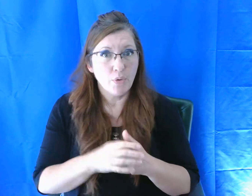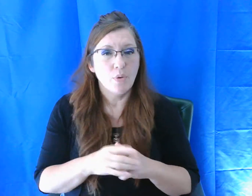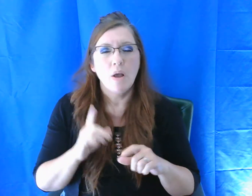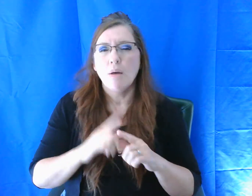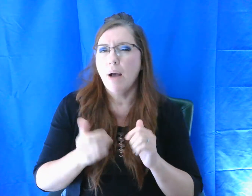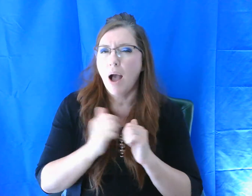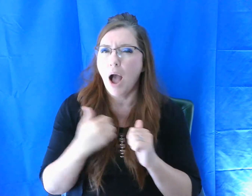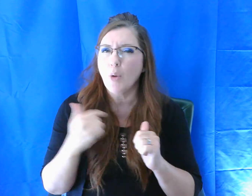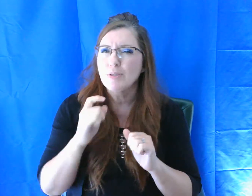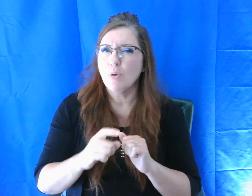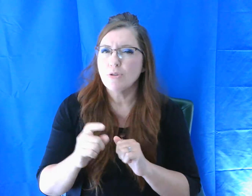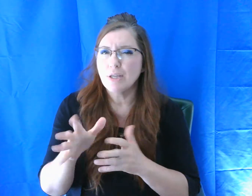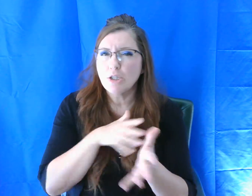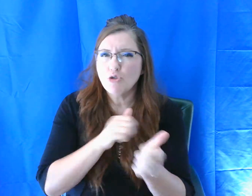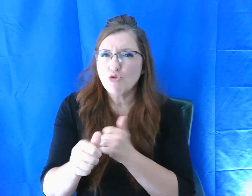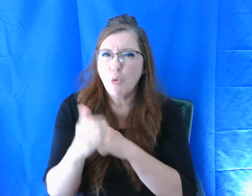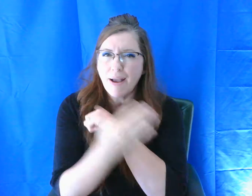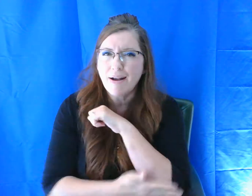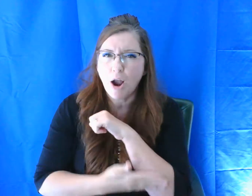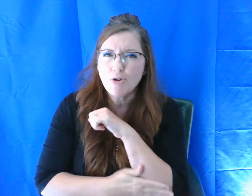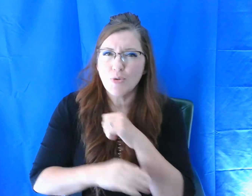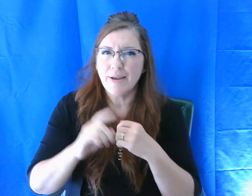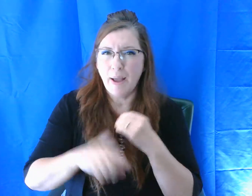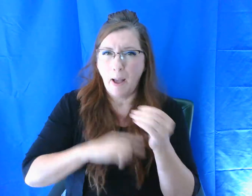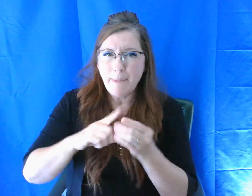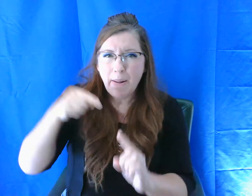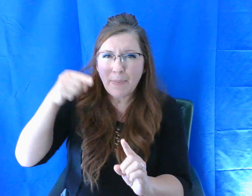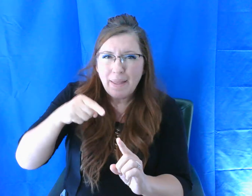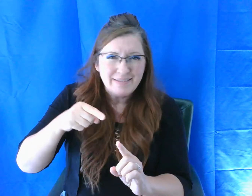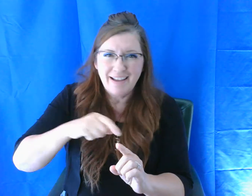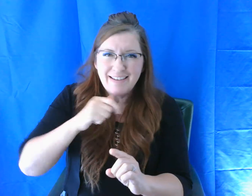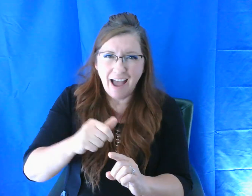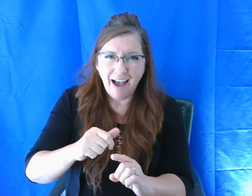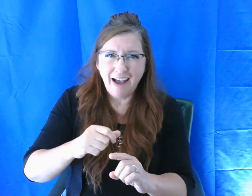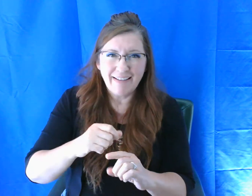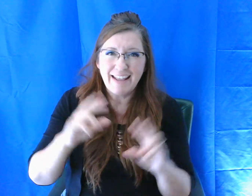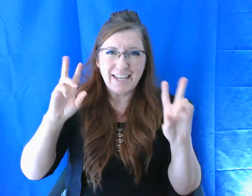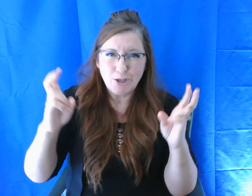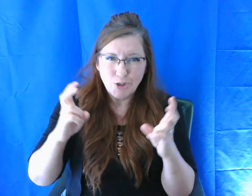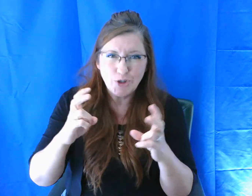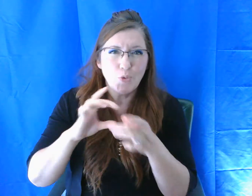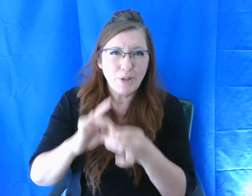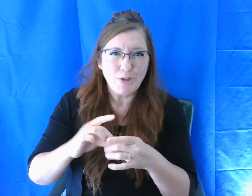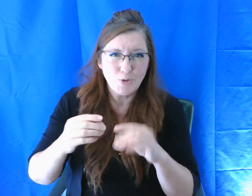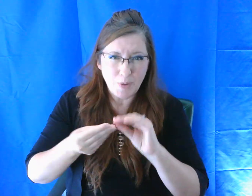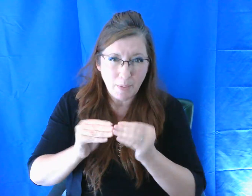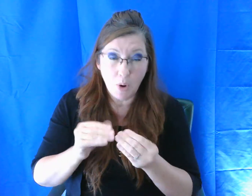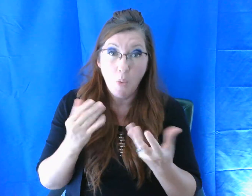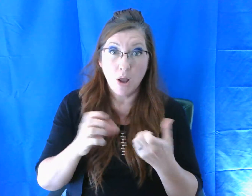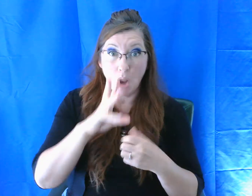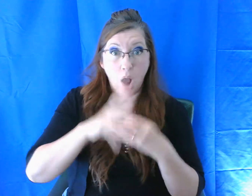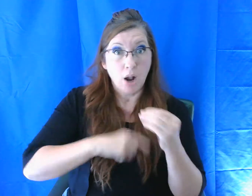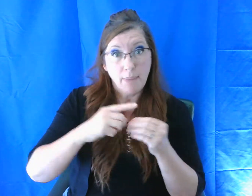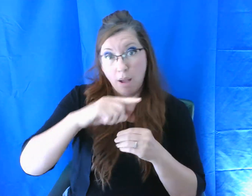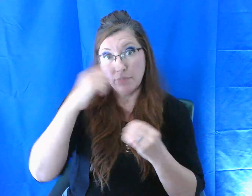to wreck our country over something that isn't statistically an issue? If we want to talk about Black Lives Mattering, should we not care